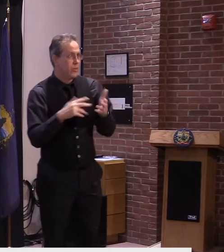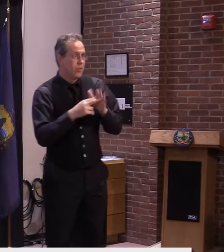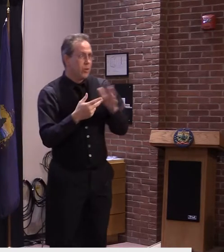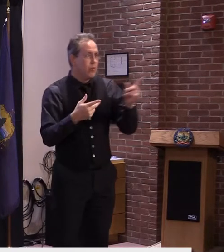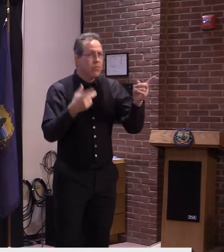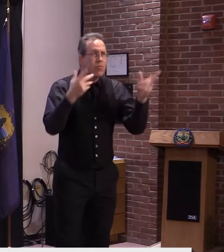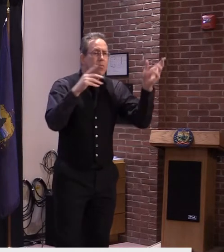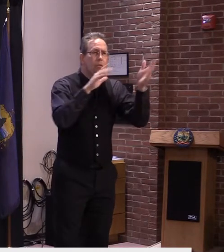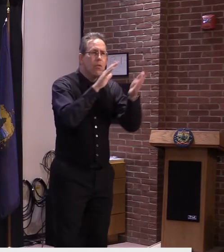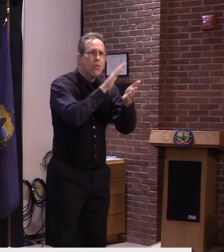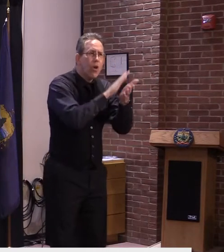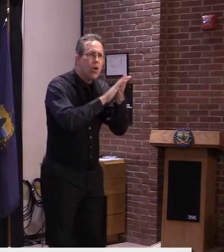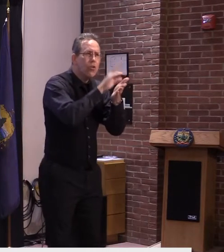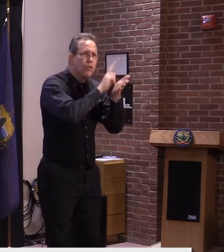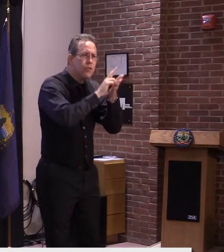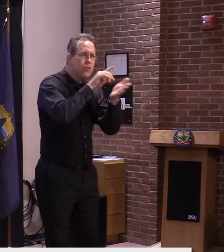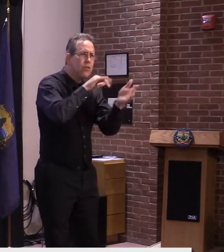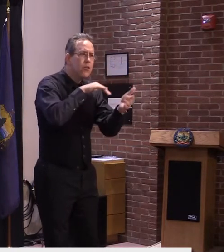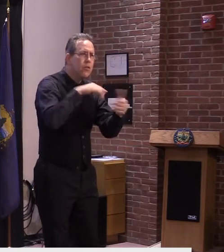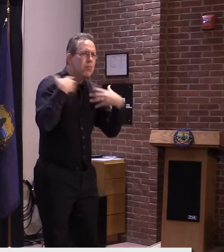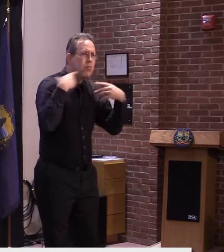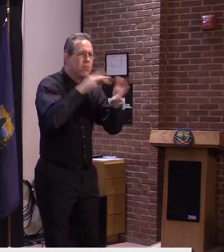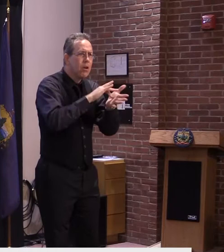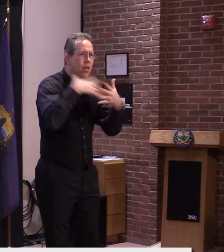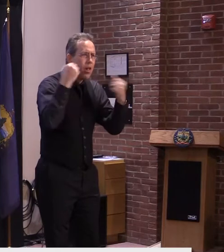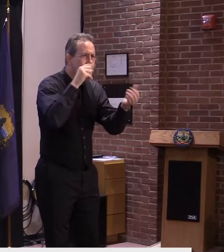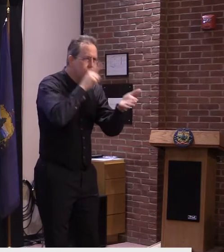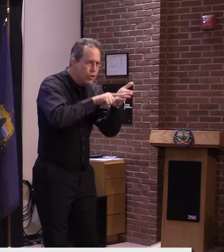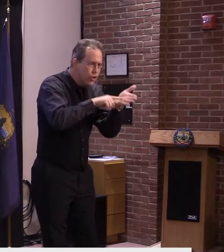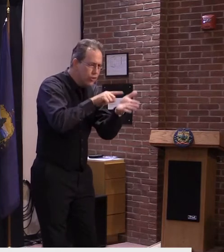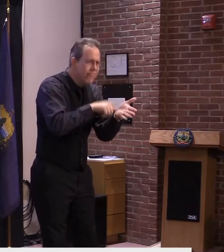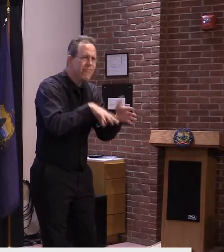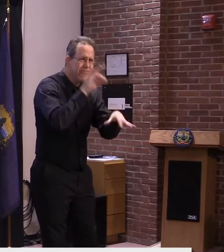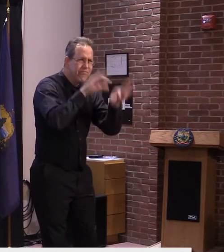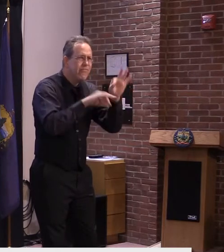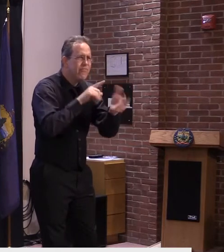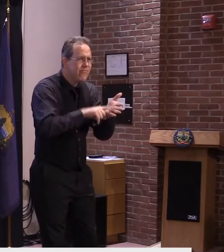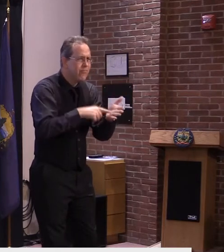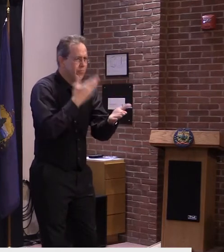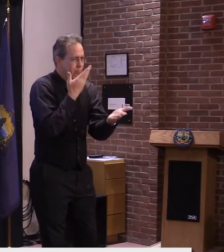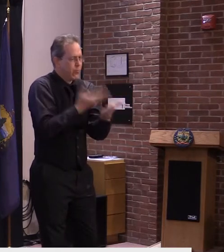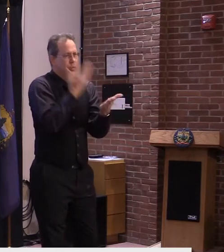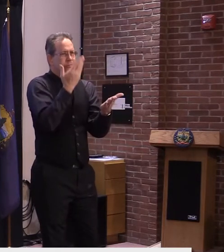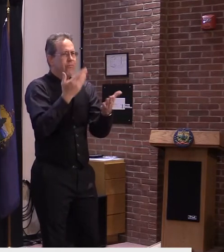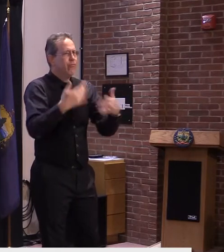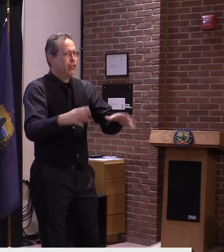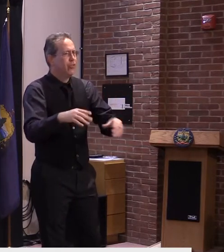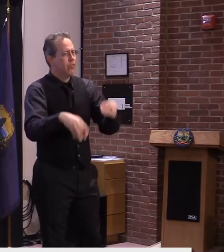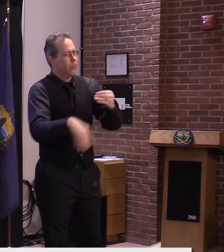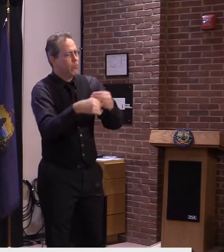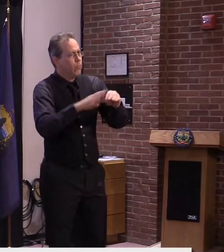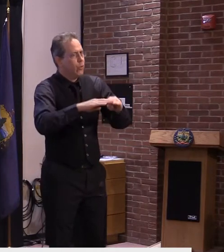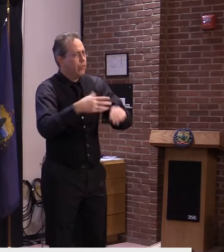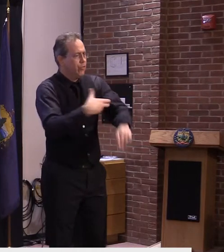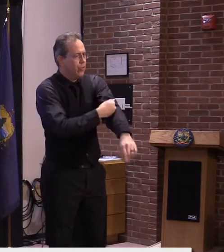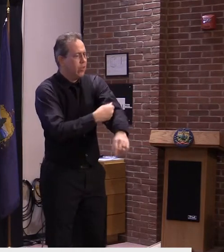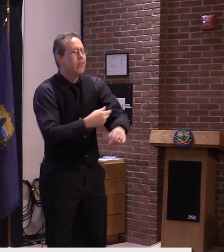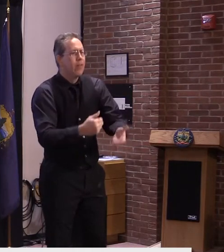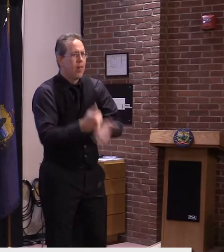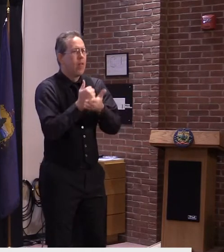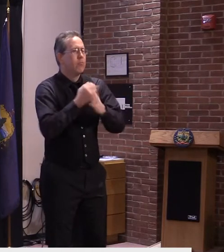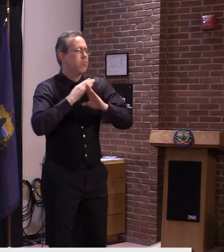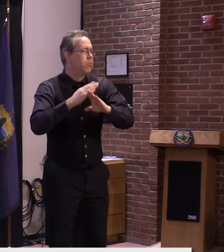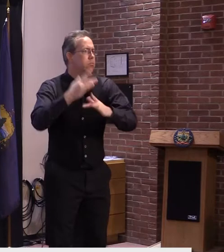and a scientific review across the country that getting your booster will mean much less likelihood of getting an infection in the first